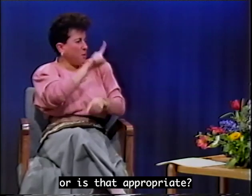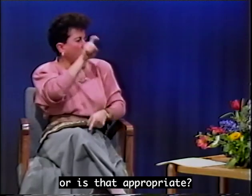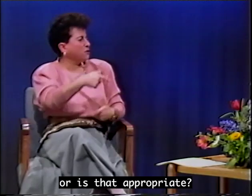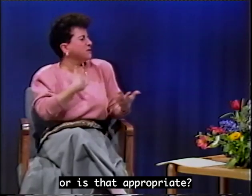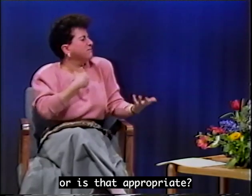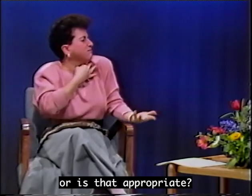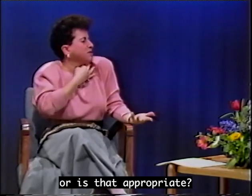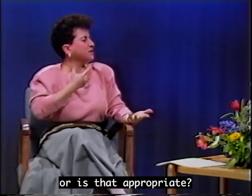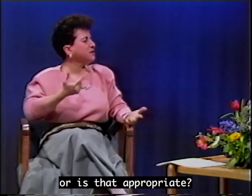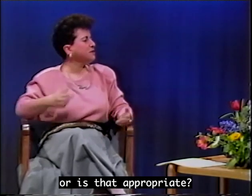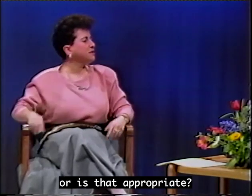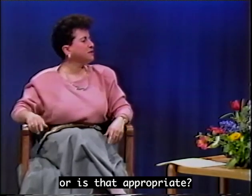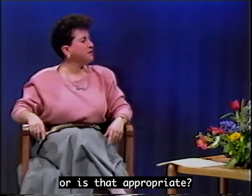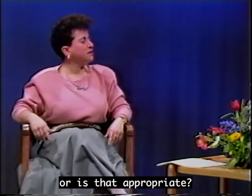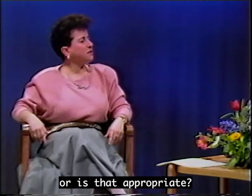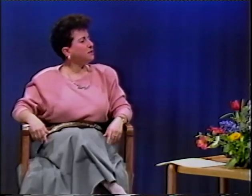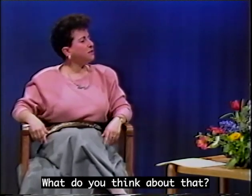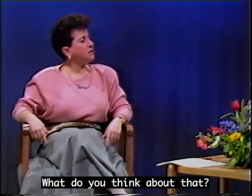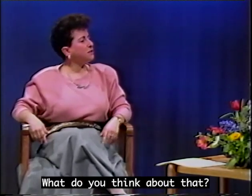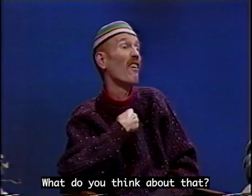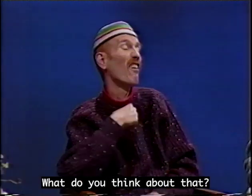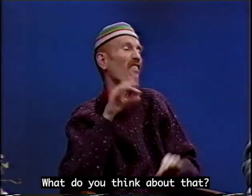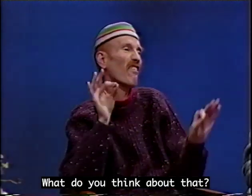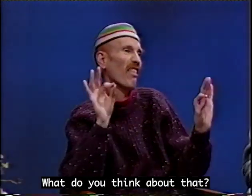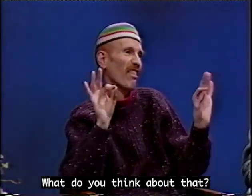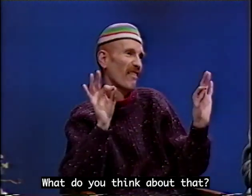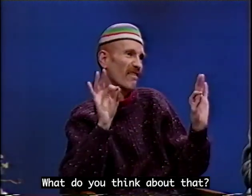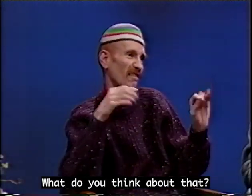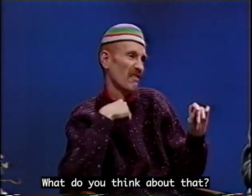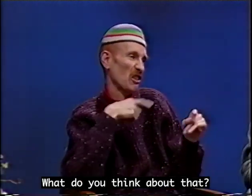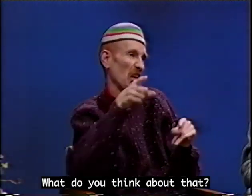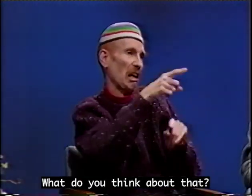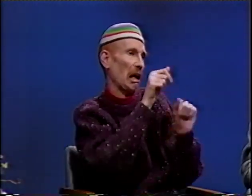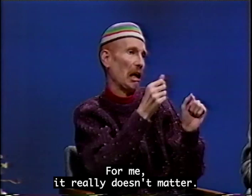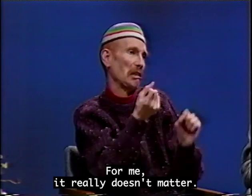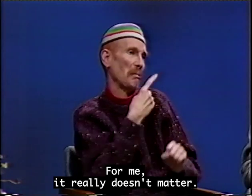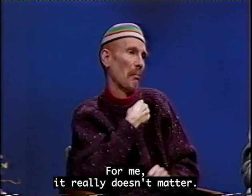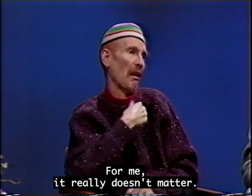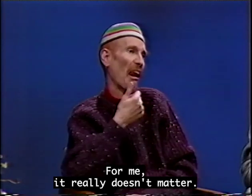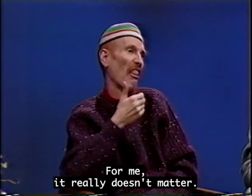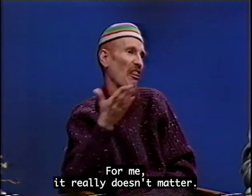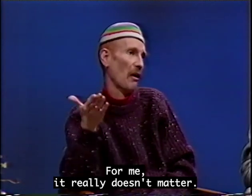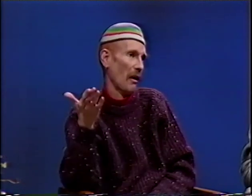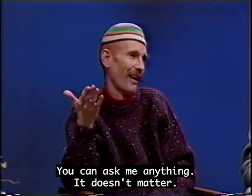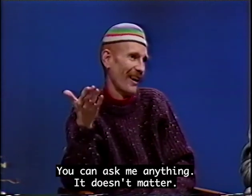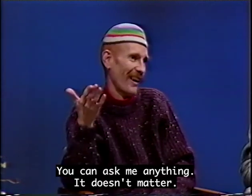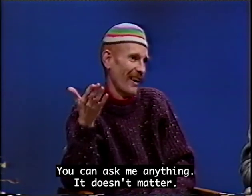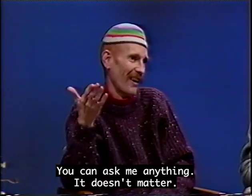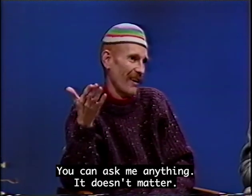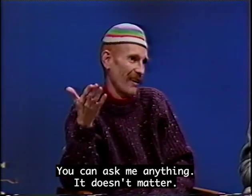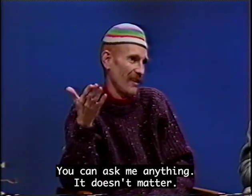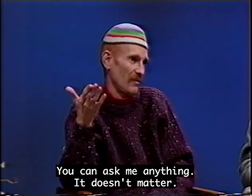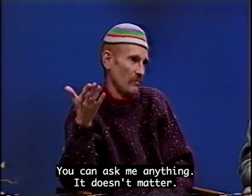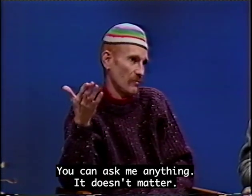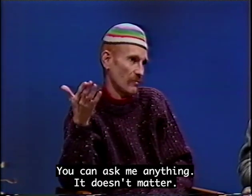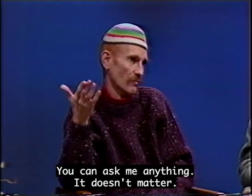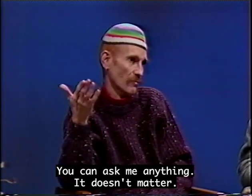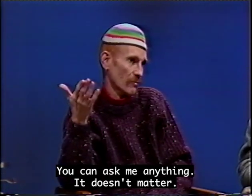or is that appropriate? What do you think about that? For me, it really doesn't matter. You can ask me anything.